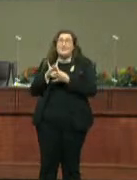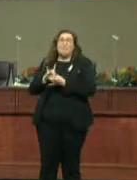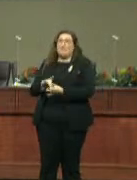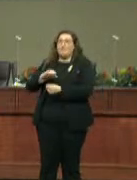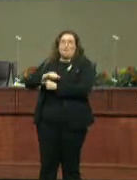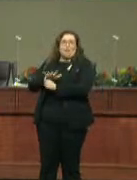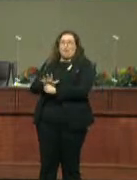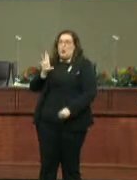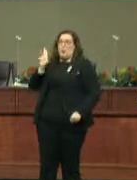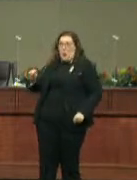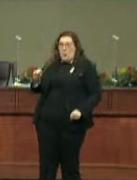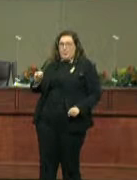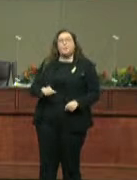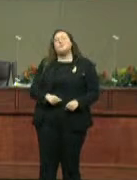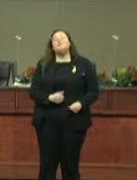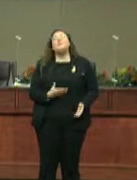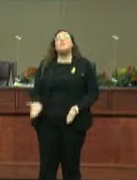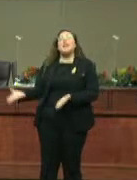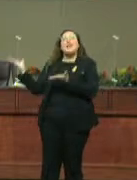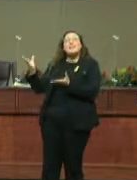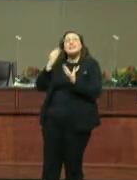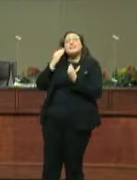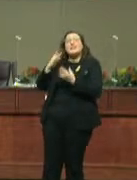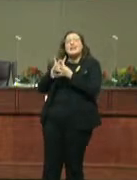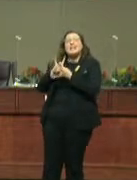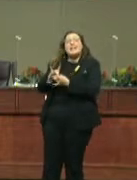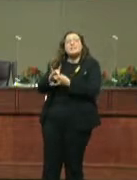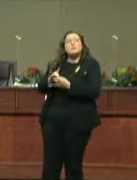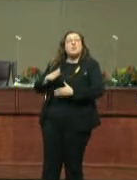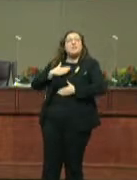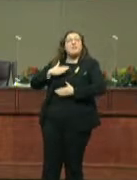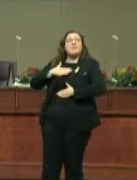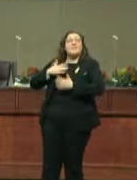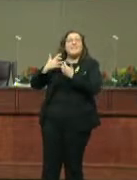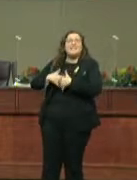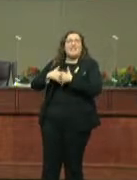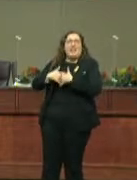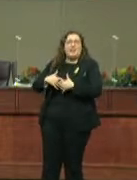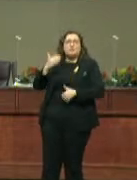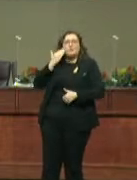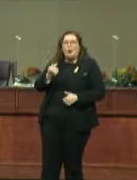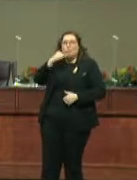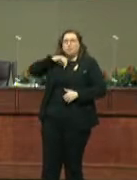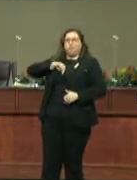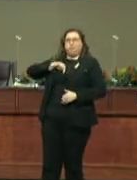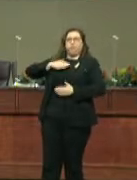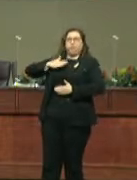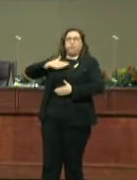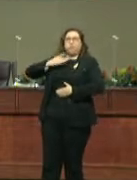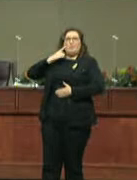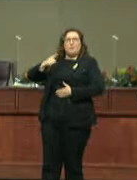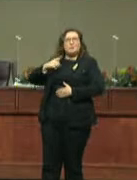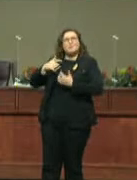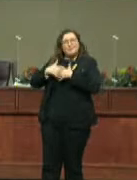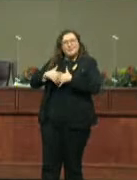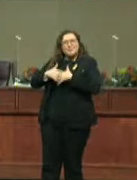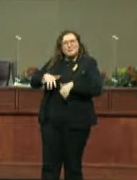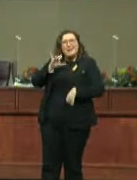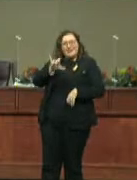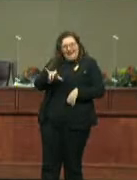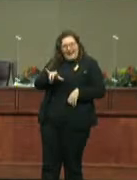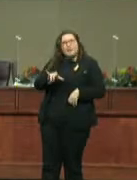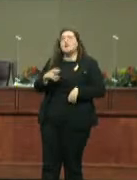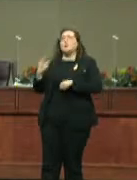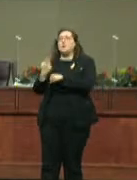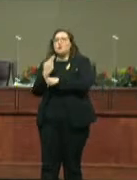And this is ventilators. Ventilators in use as well as ventilators on site.